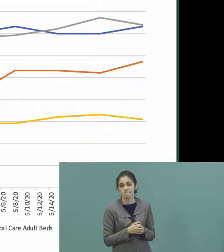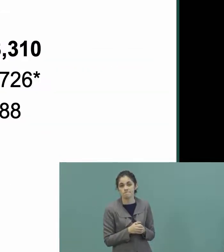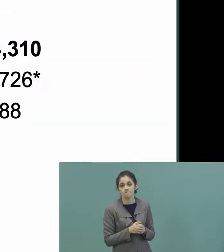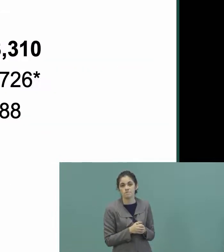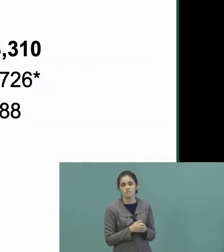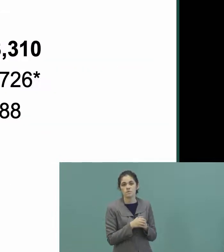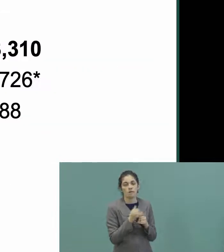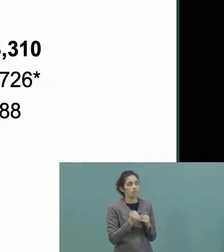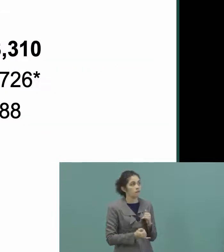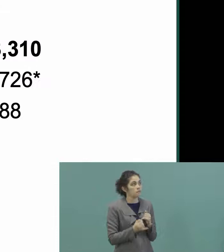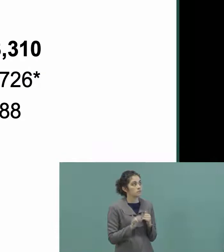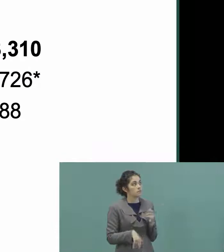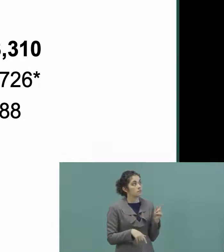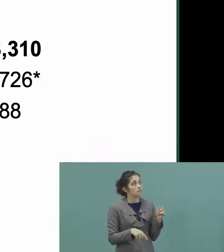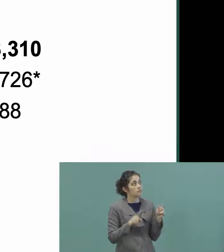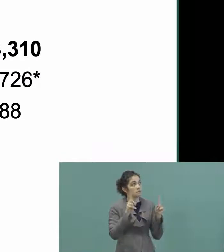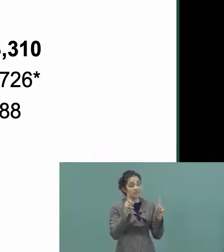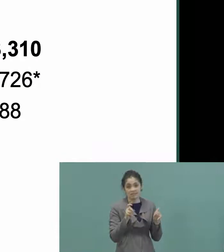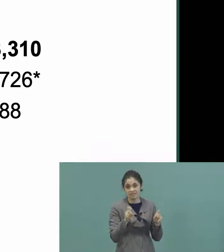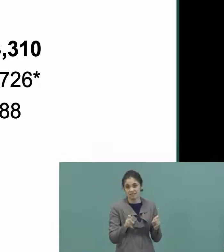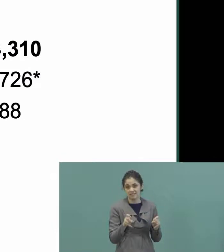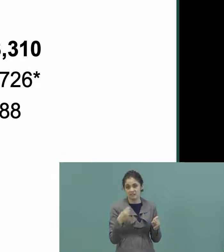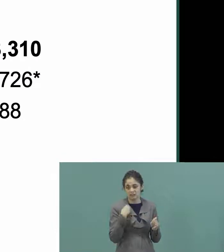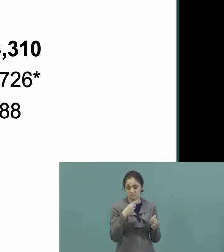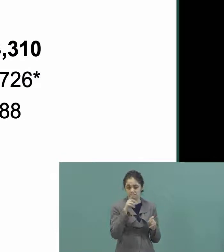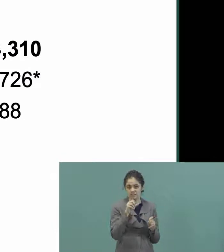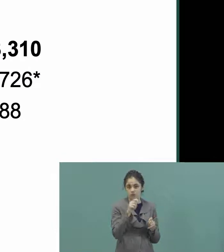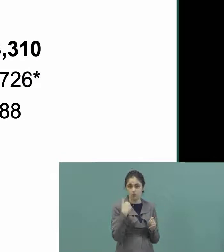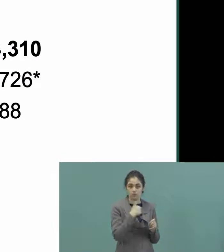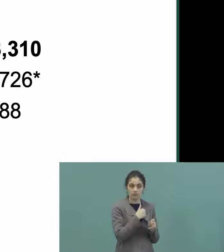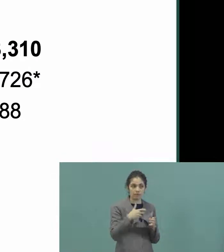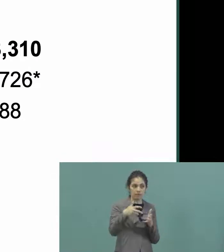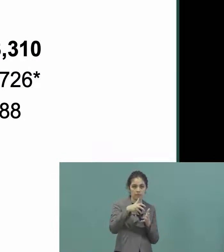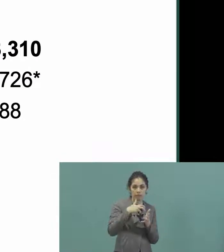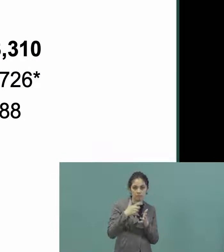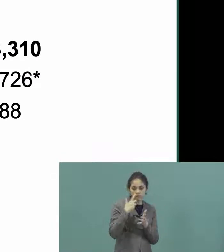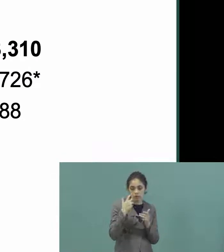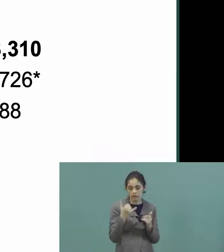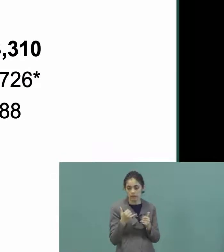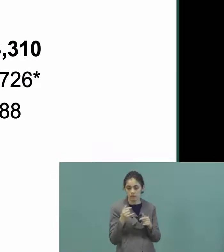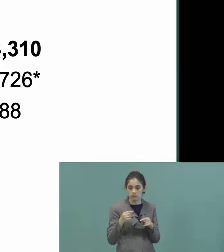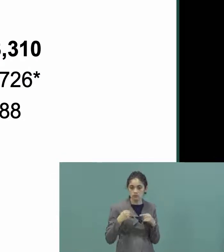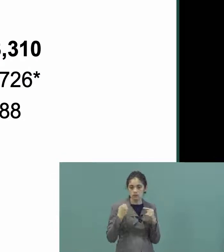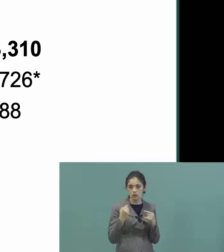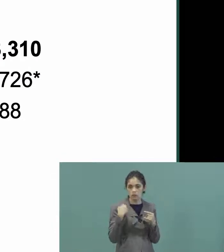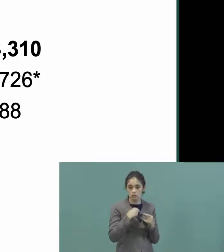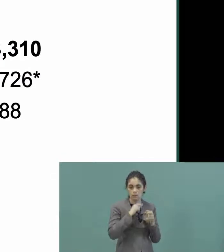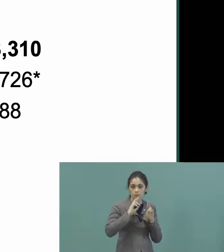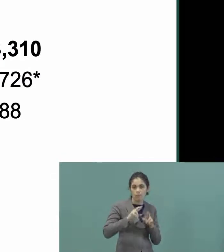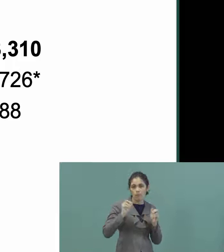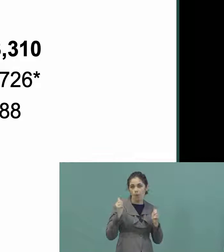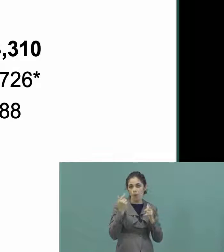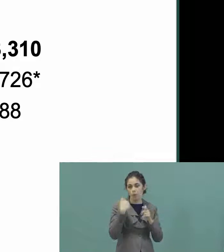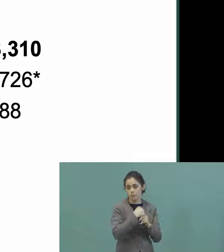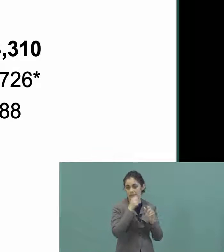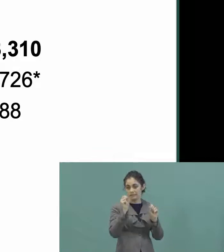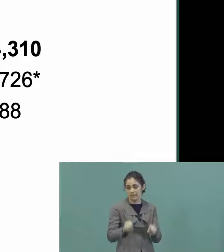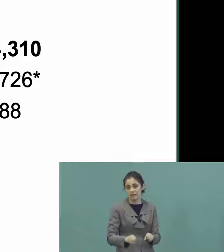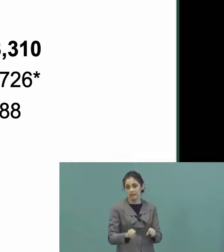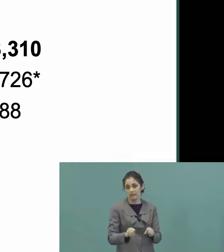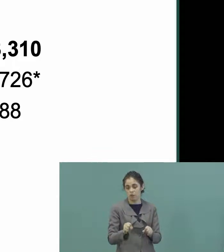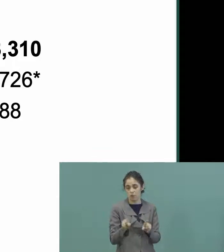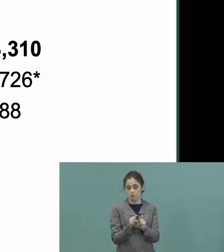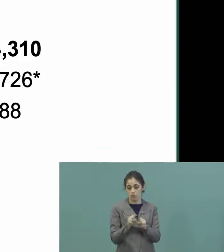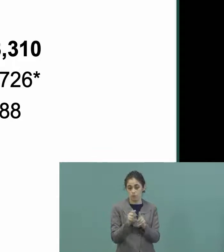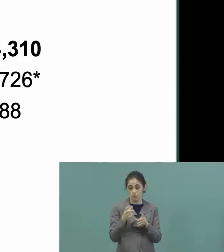And finally, this is the testing data. We've been trying to gather this for a while, and we're trying to report what we can, what we